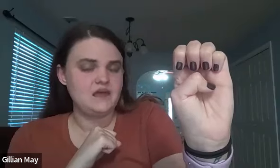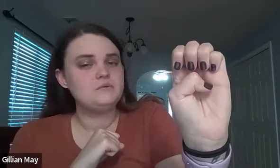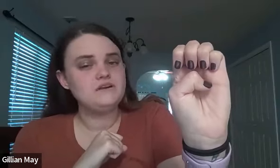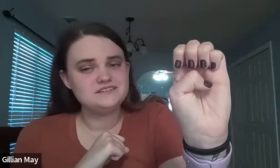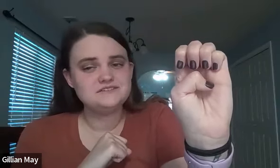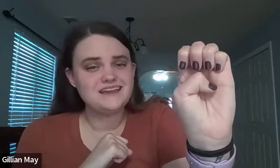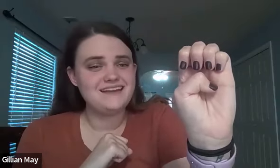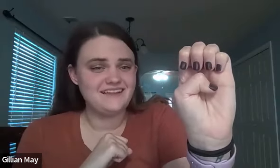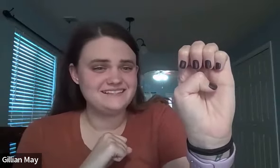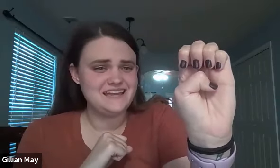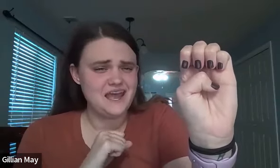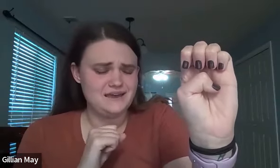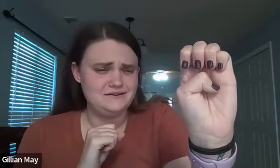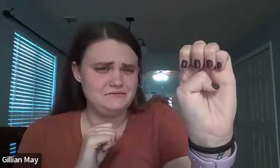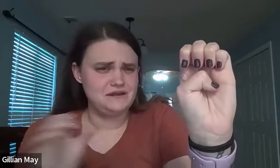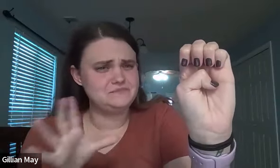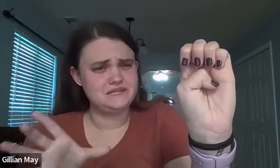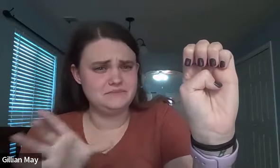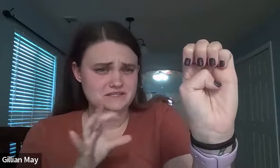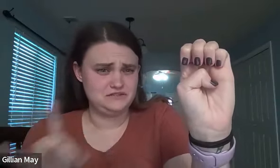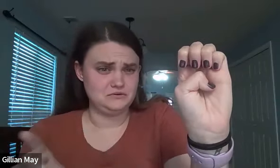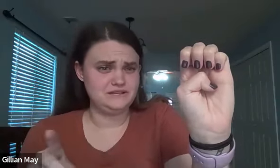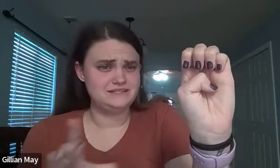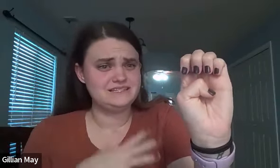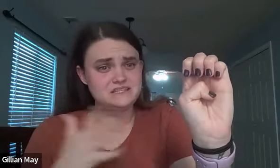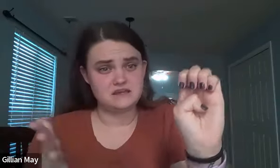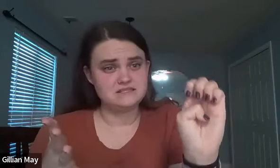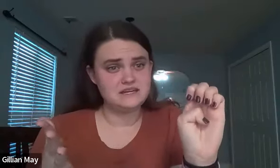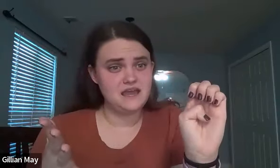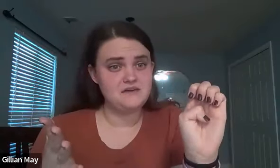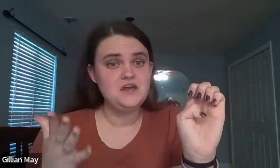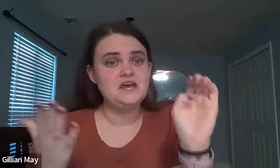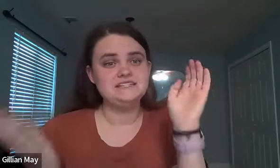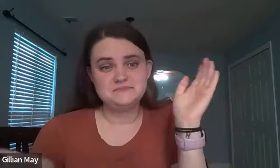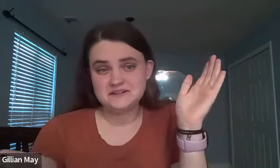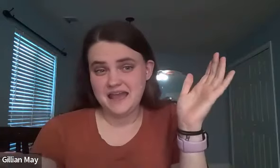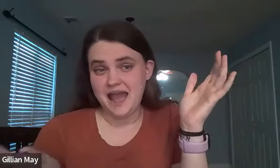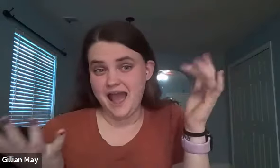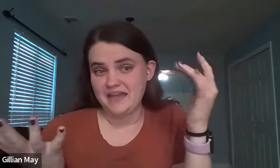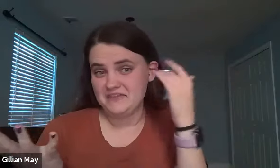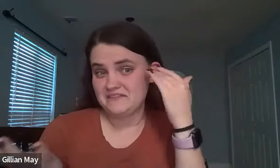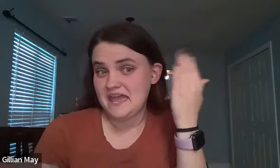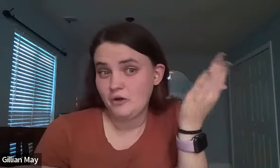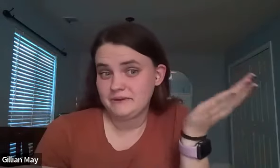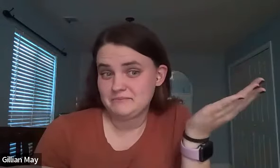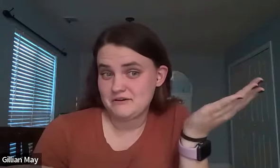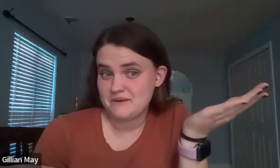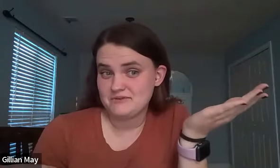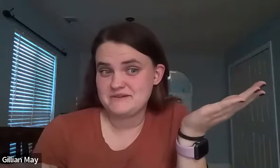I will also say I like to add random tidbit stories to signs that I have. Typically, I think they help people remember them